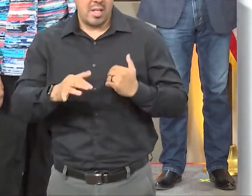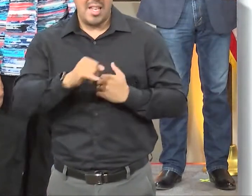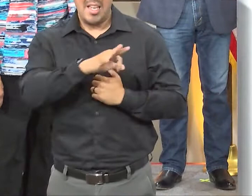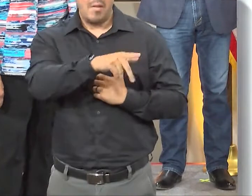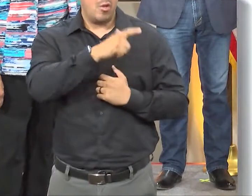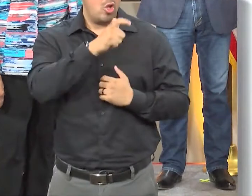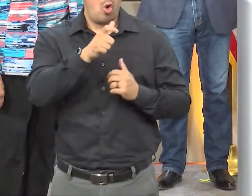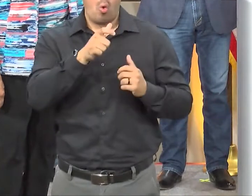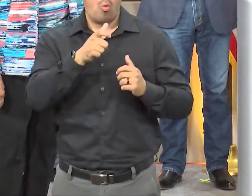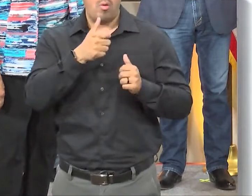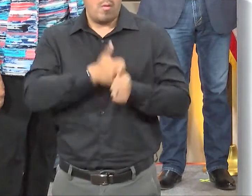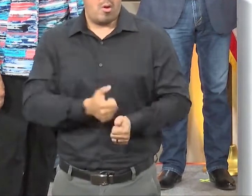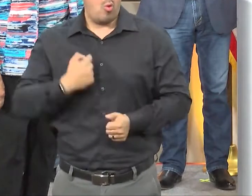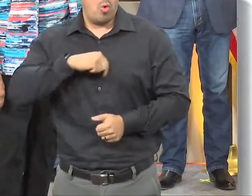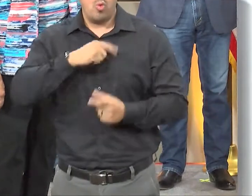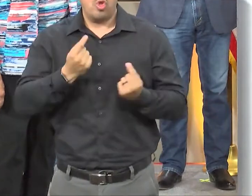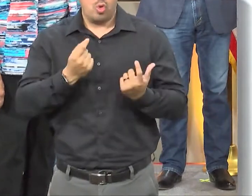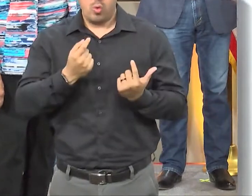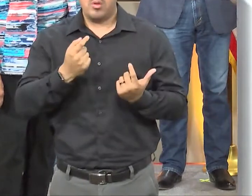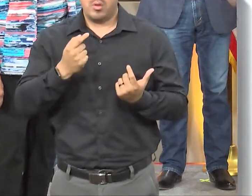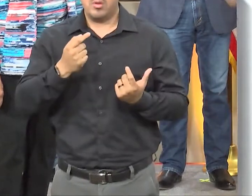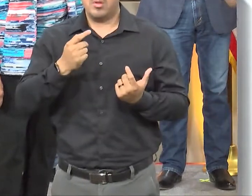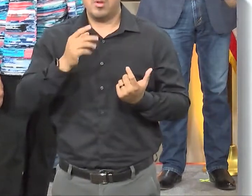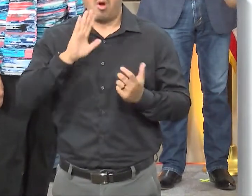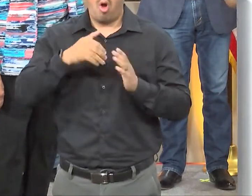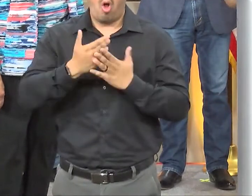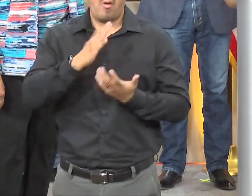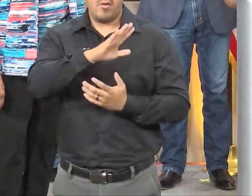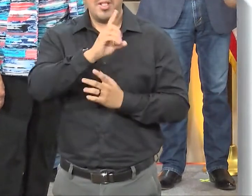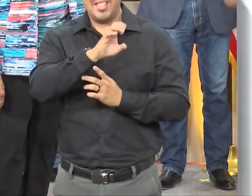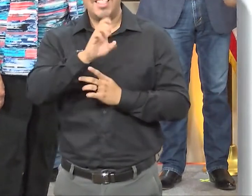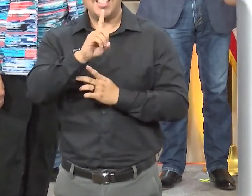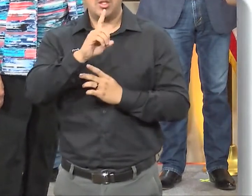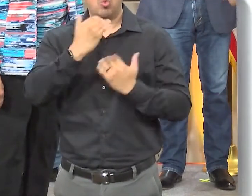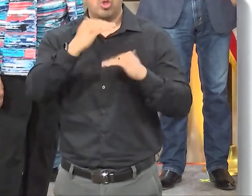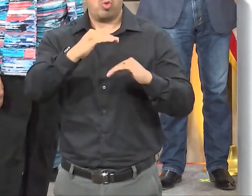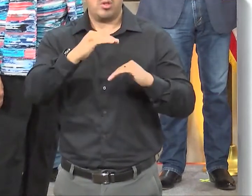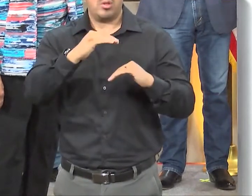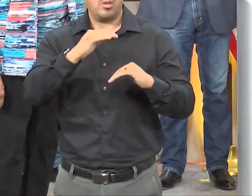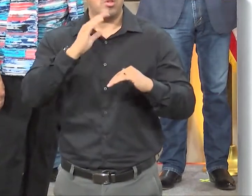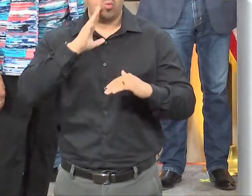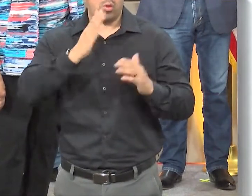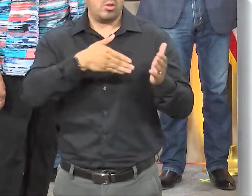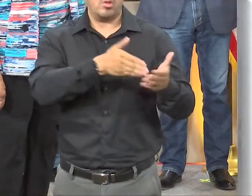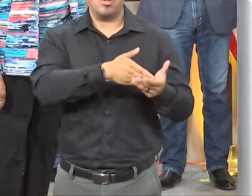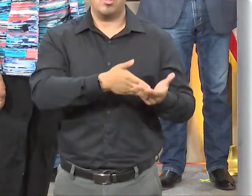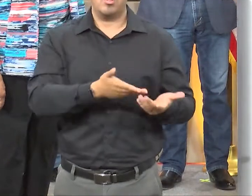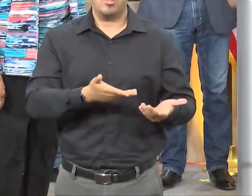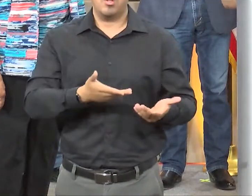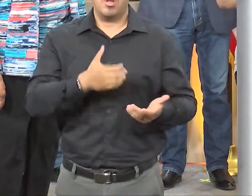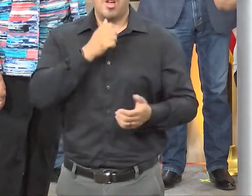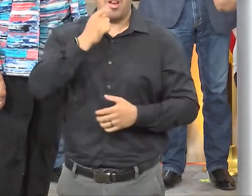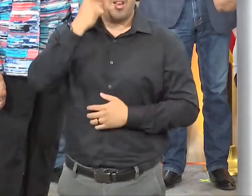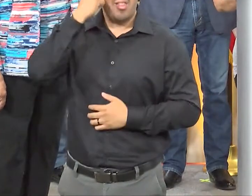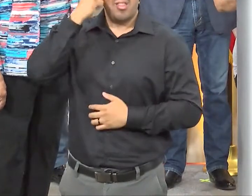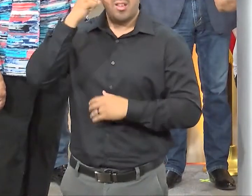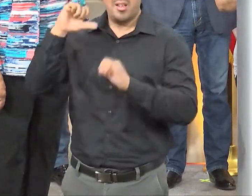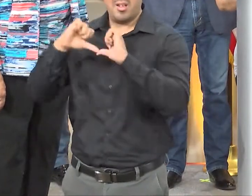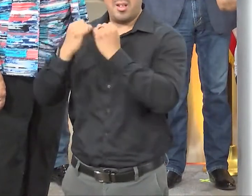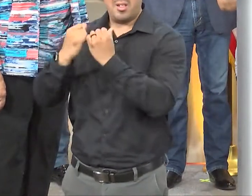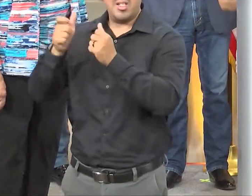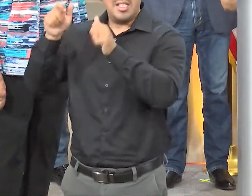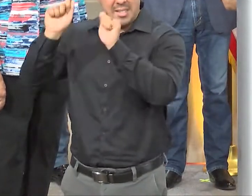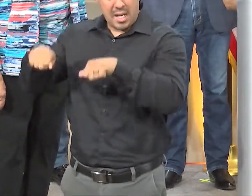in our case, your deed restrictions. I didn't think that an entity could come